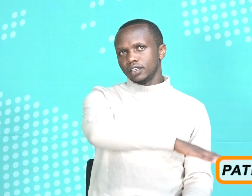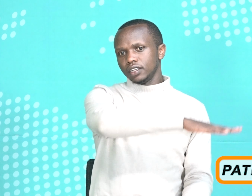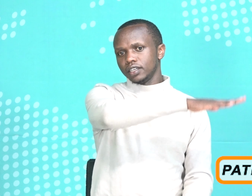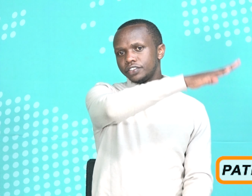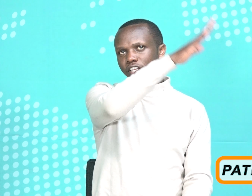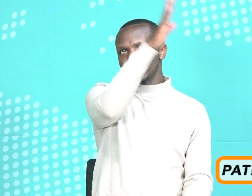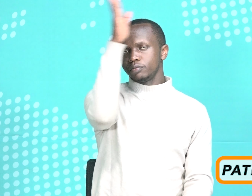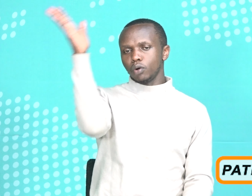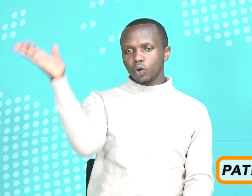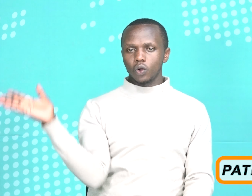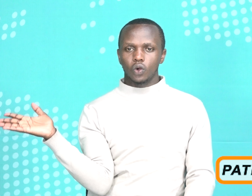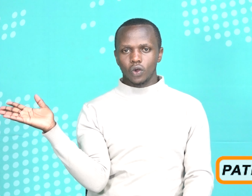rainbow,